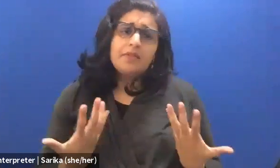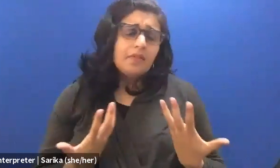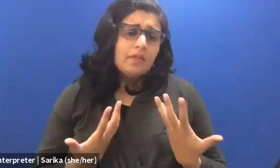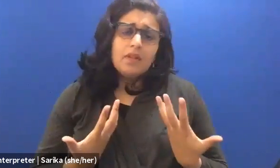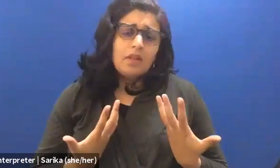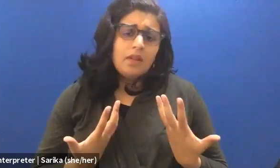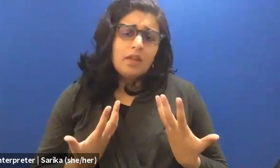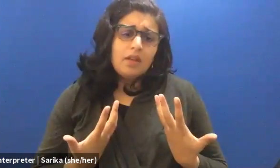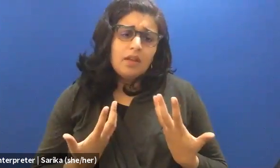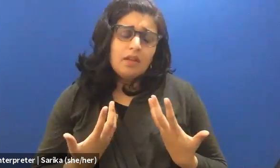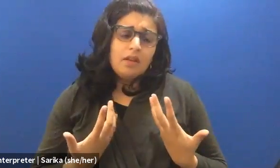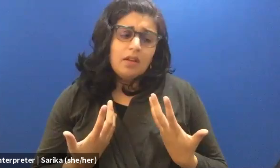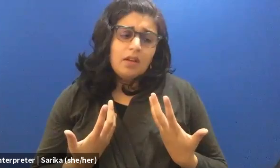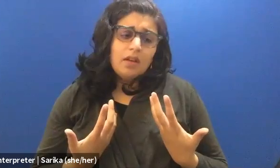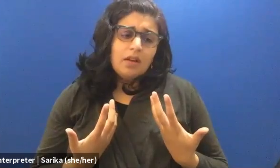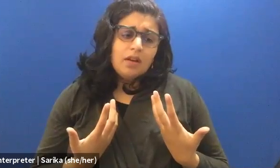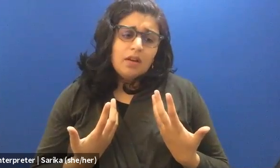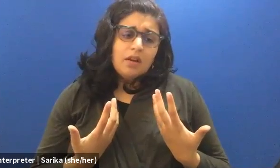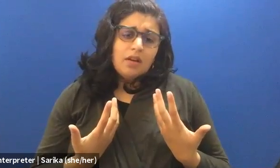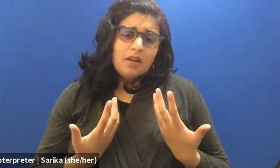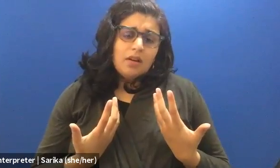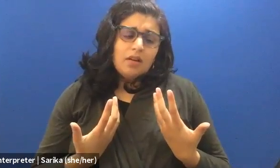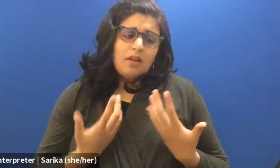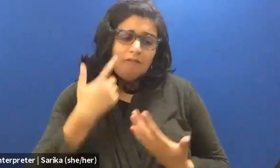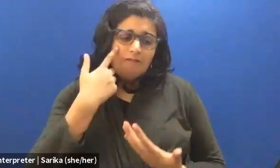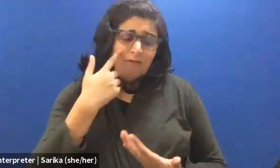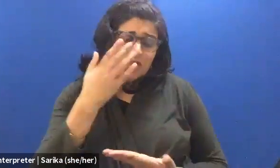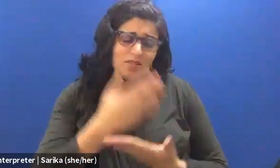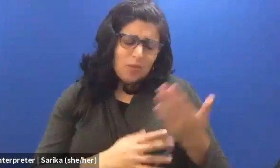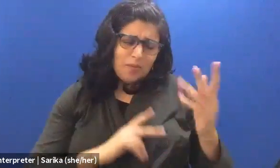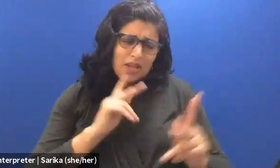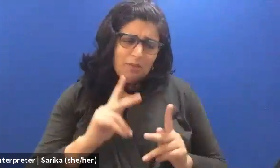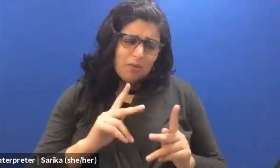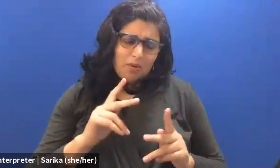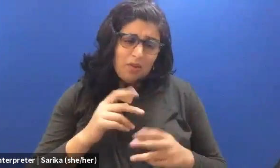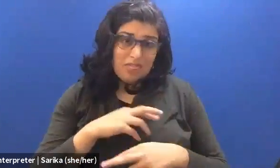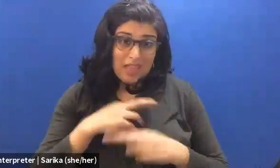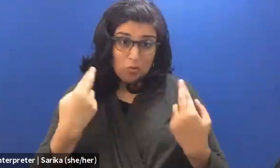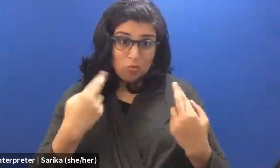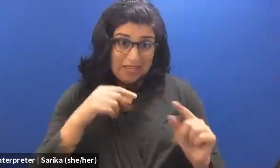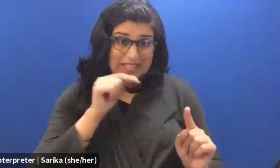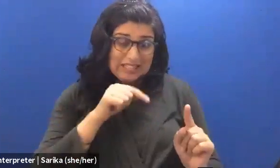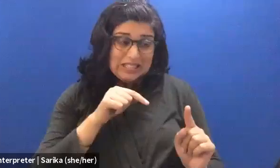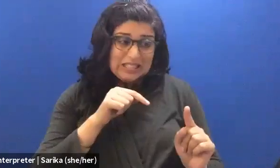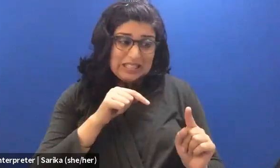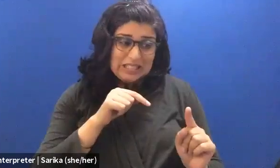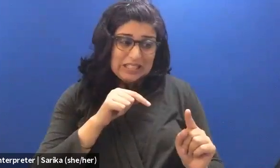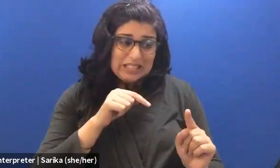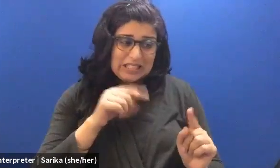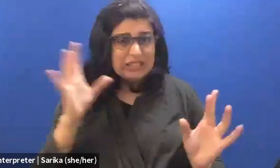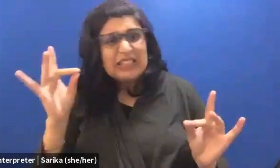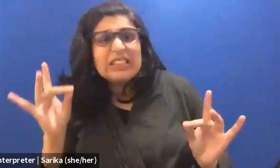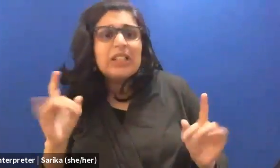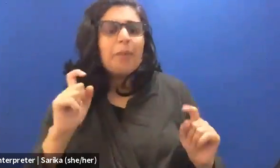And it has to be, for some people, the risk has to be equal to